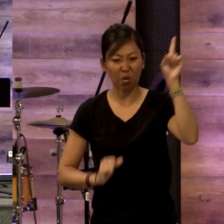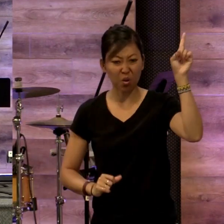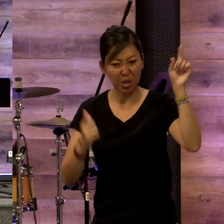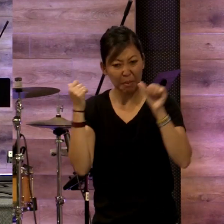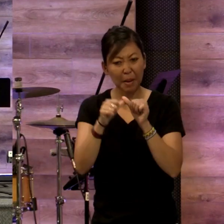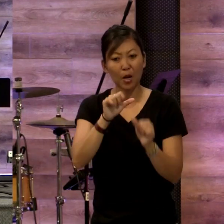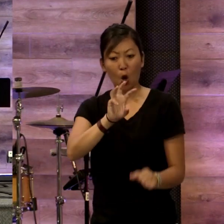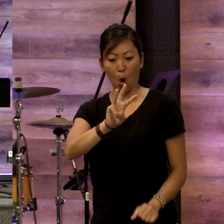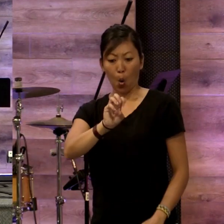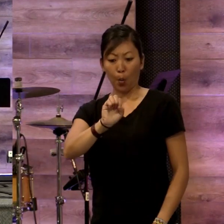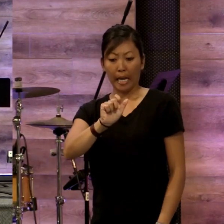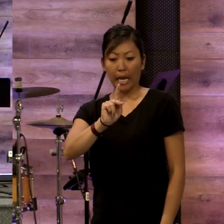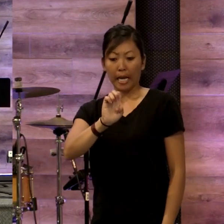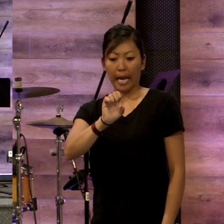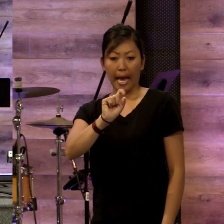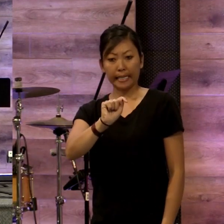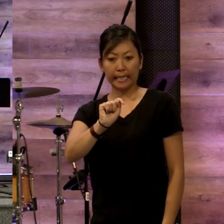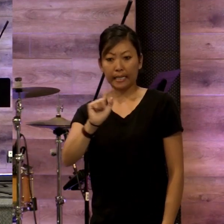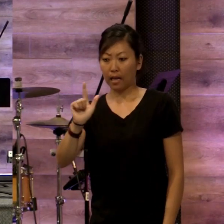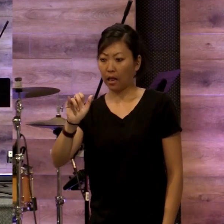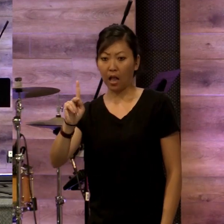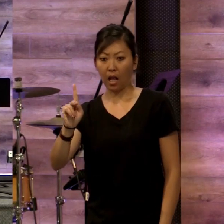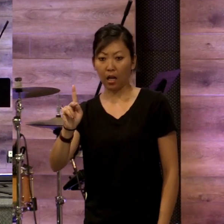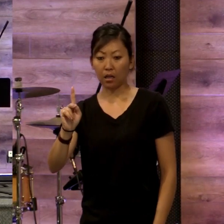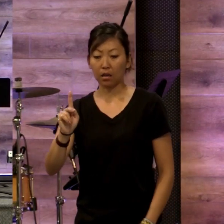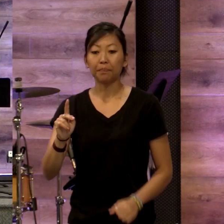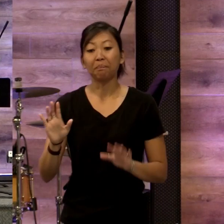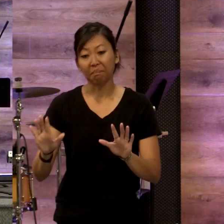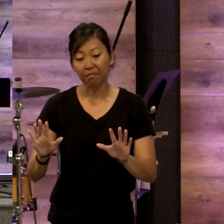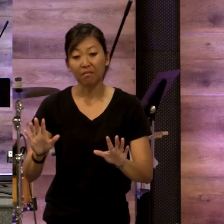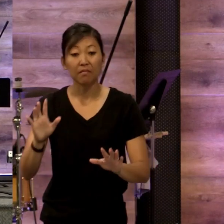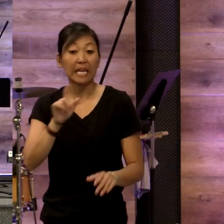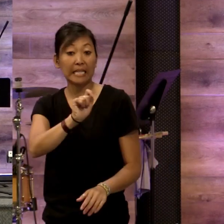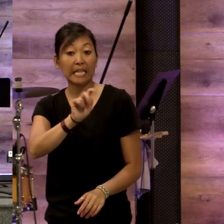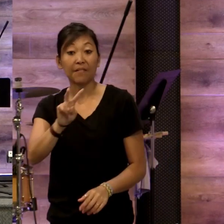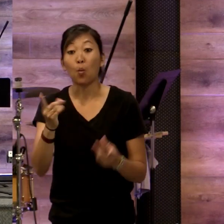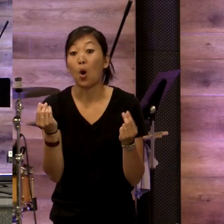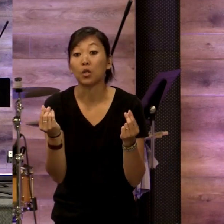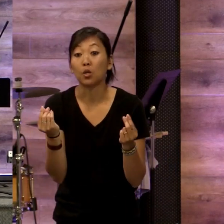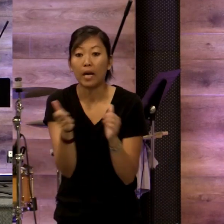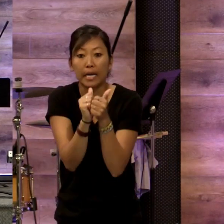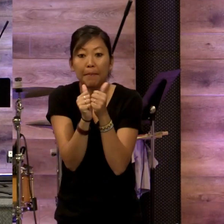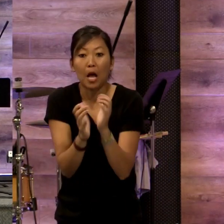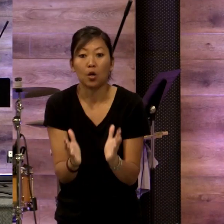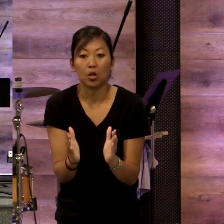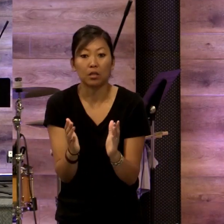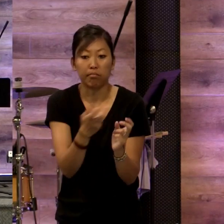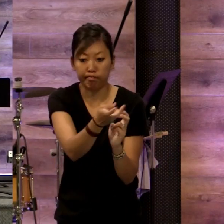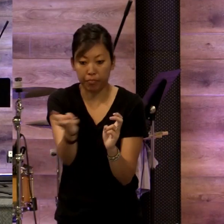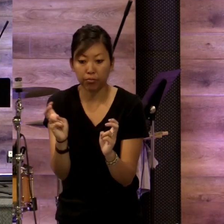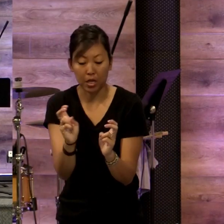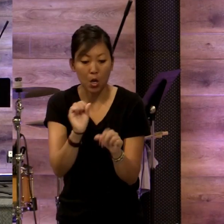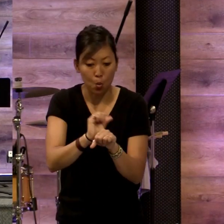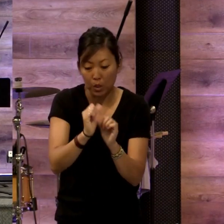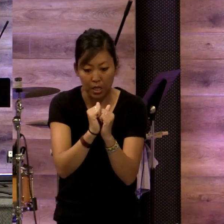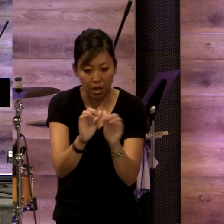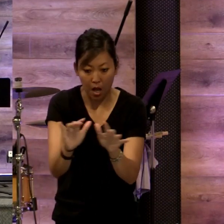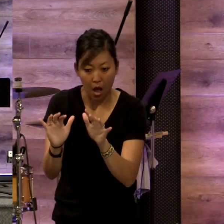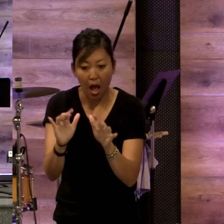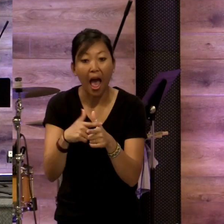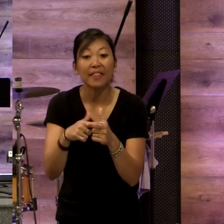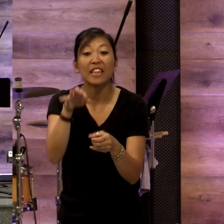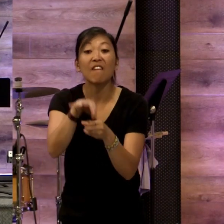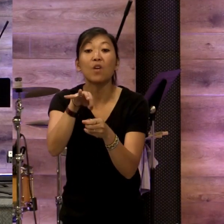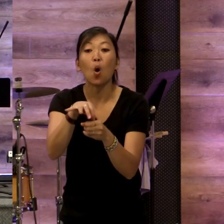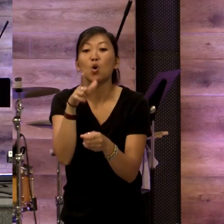familiar with the show? Basically, the premise of the show is that a group of contestants start, and they have to work together, and then they vote each other